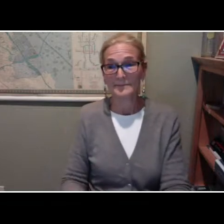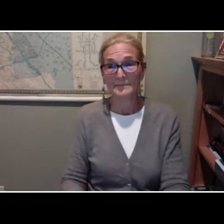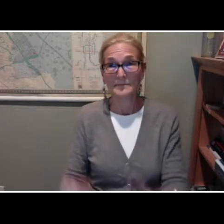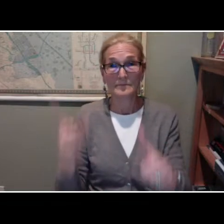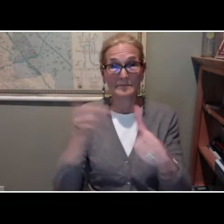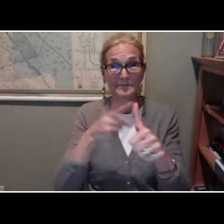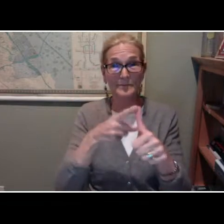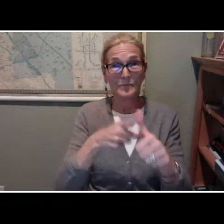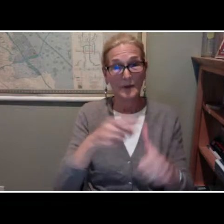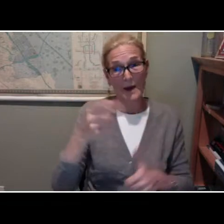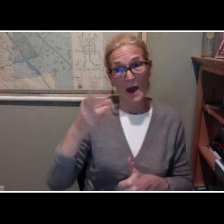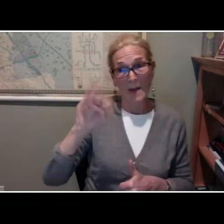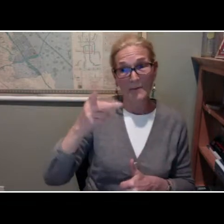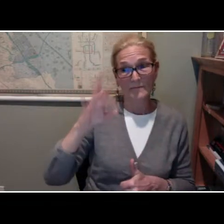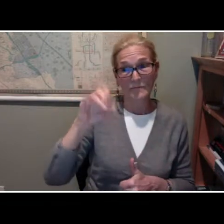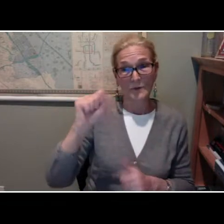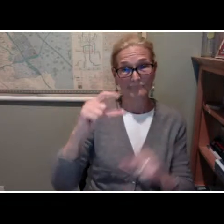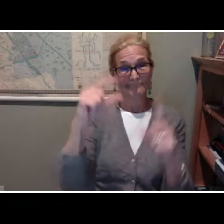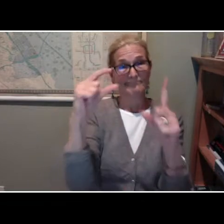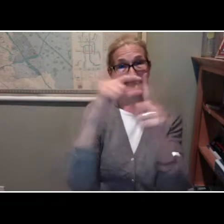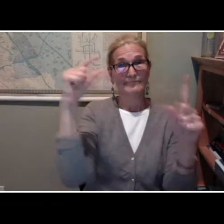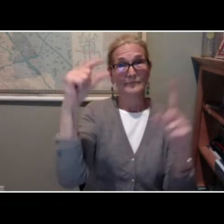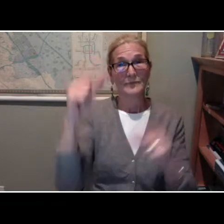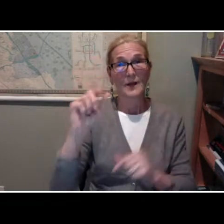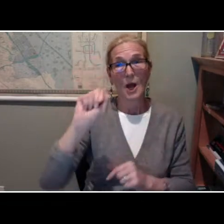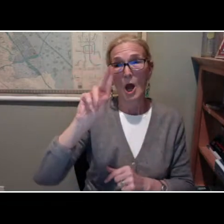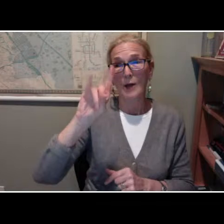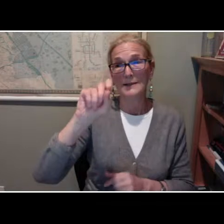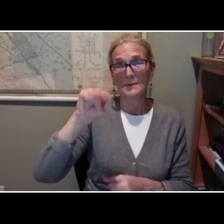For just some concluding remarks for my presentation today,